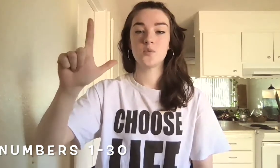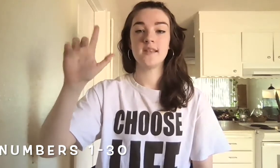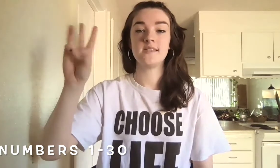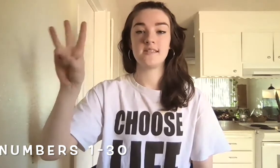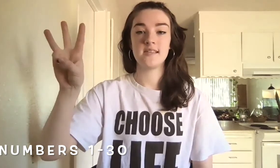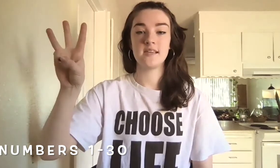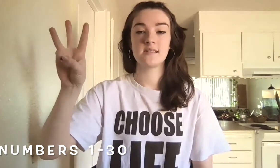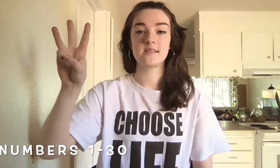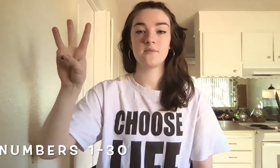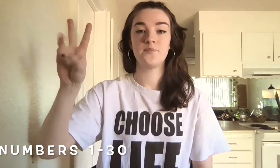26,